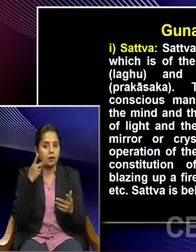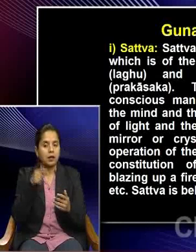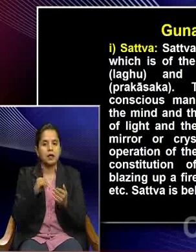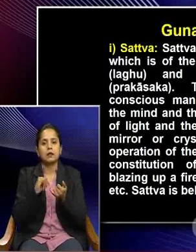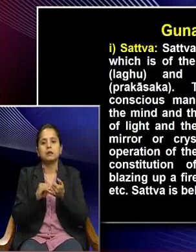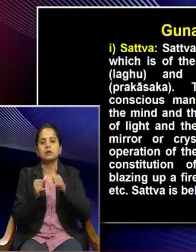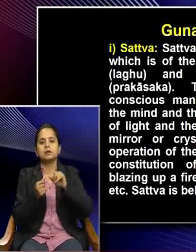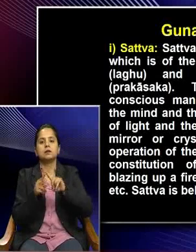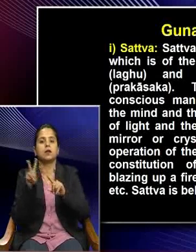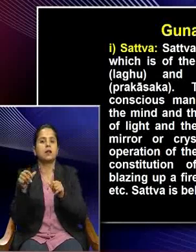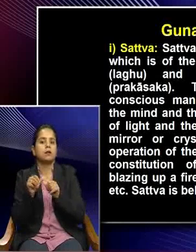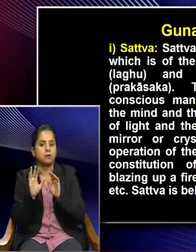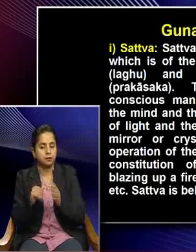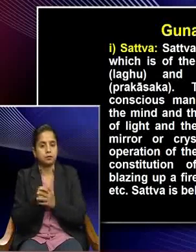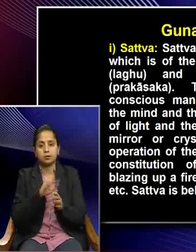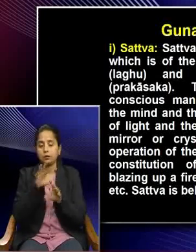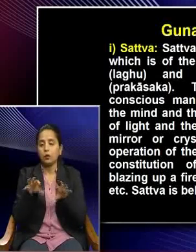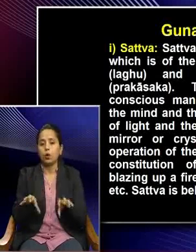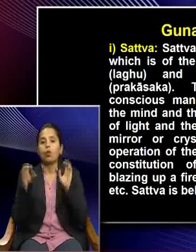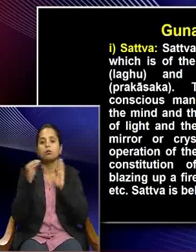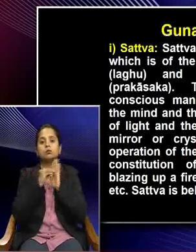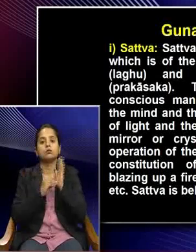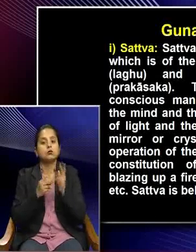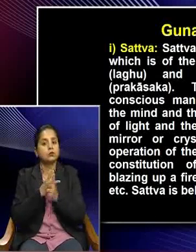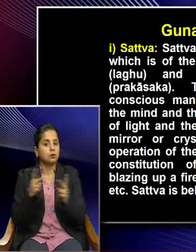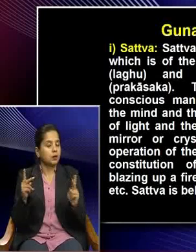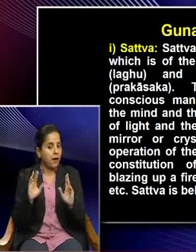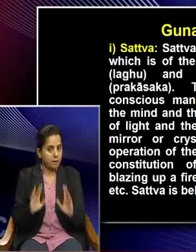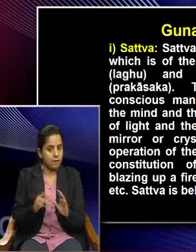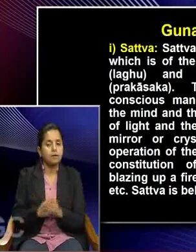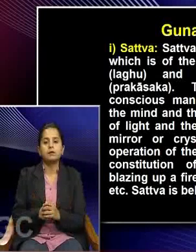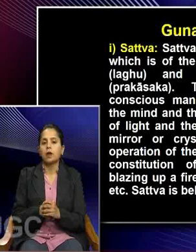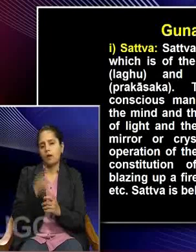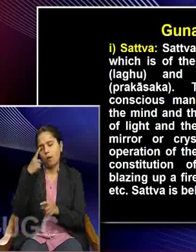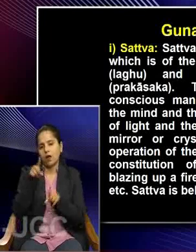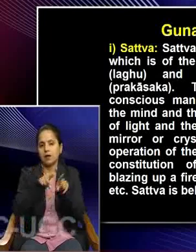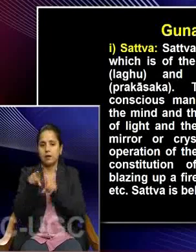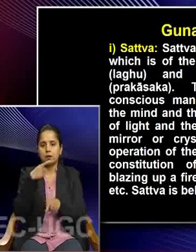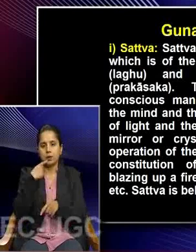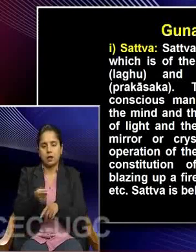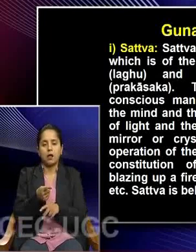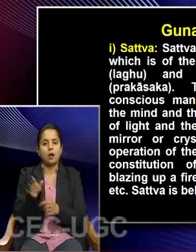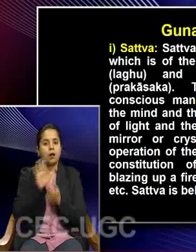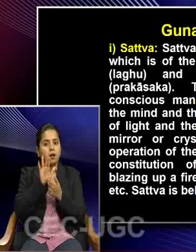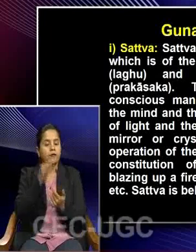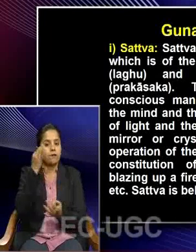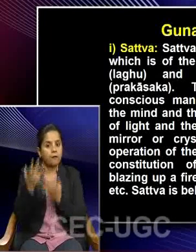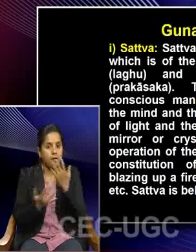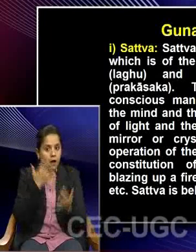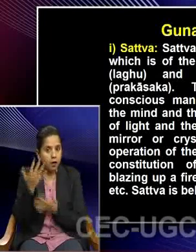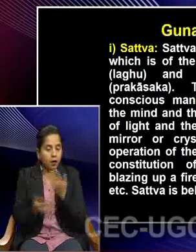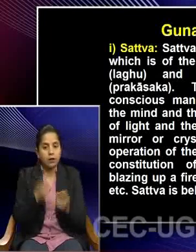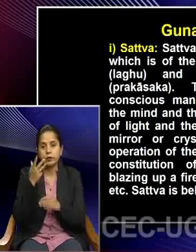Sattva in the constitution of things. For example, blazing up fire,